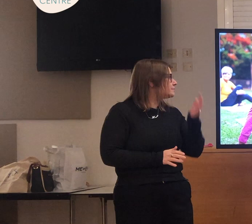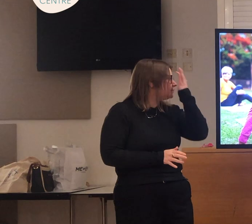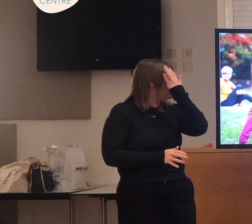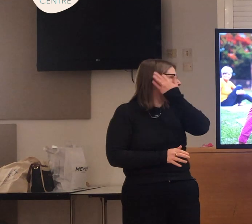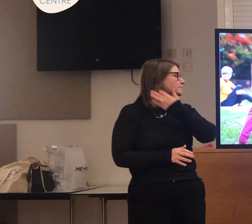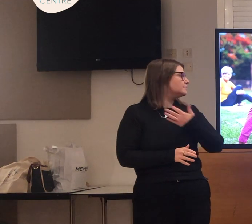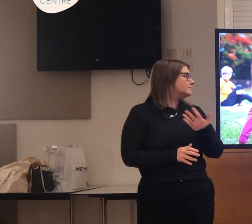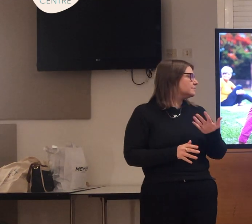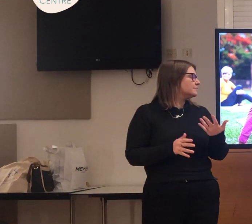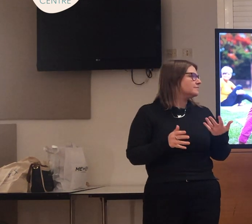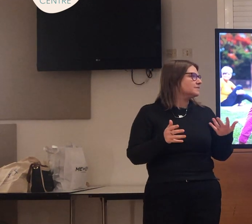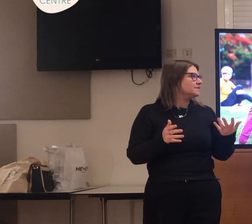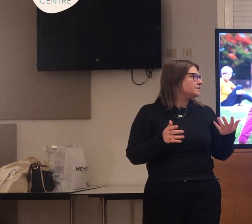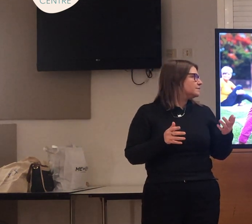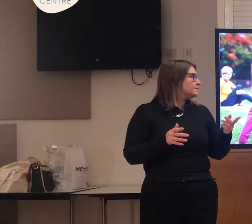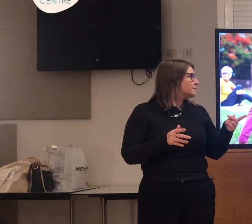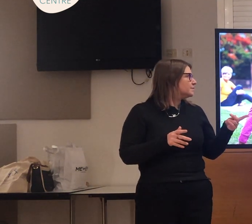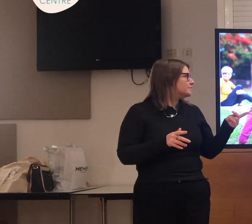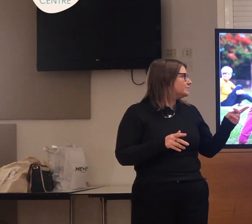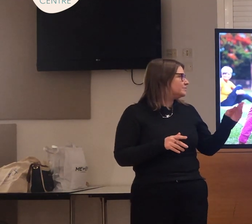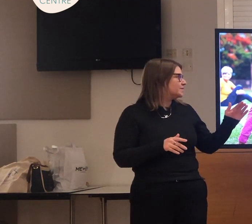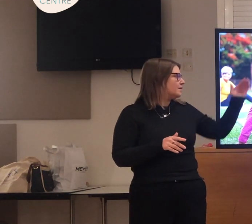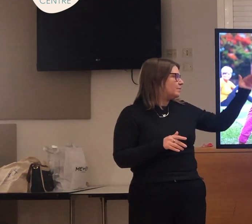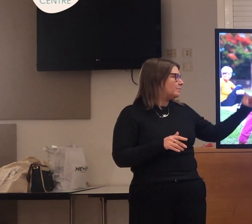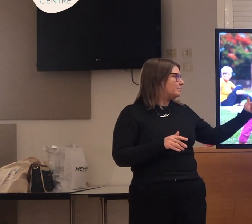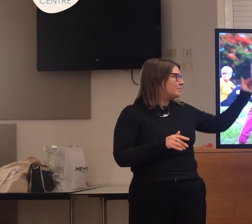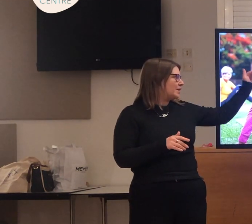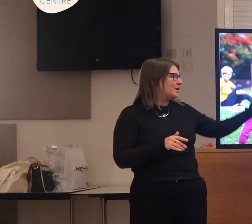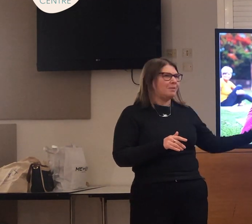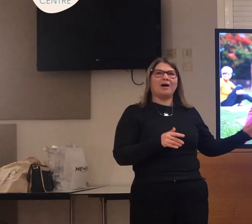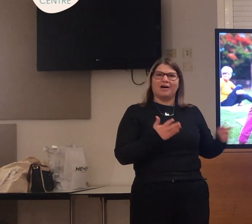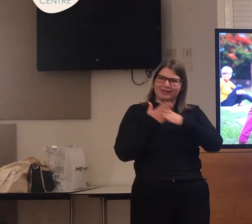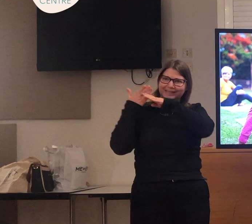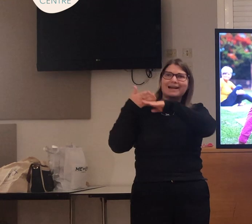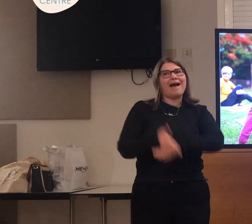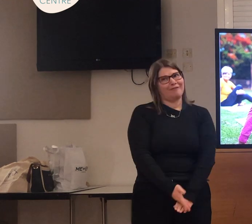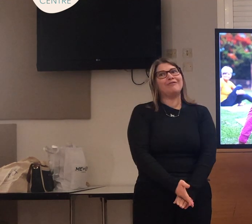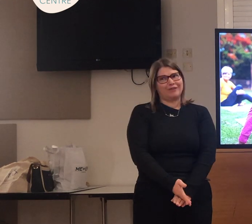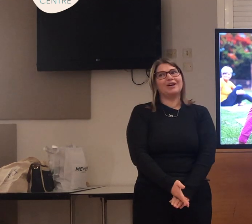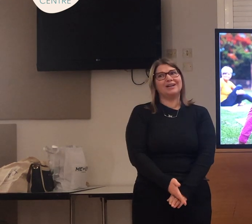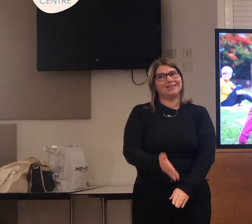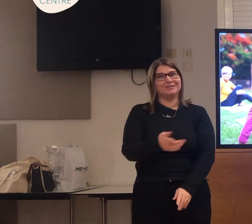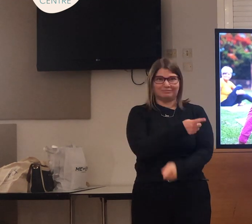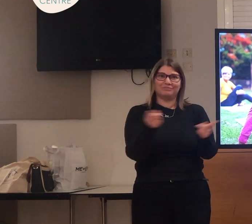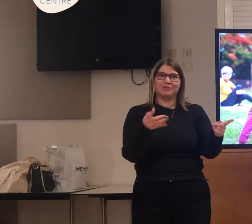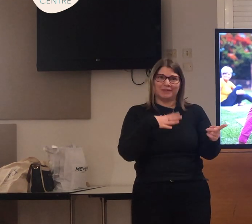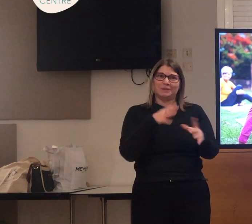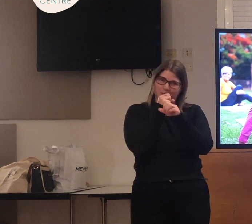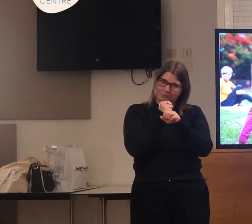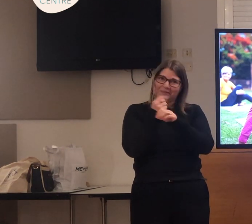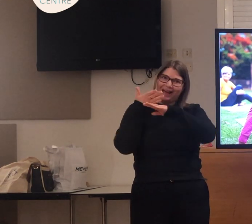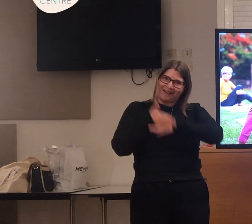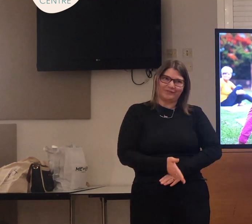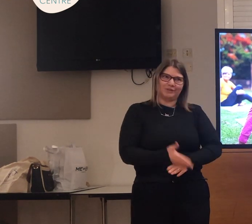But in order to start doing this amount of effort, this does take effort, you have